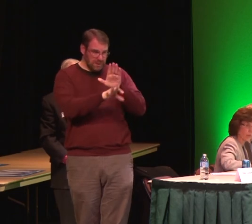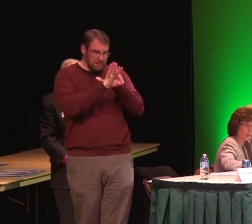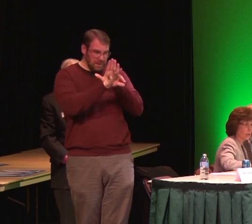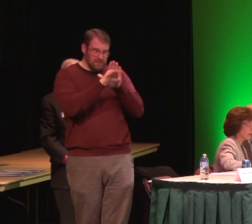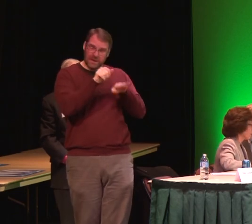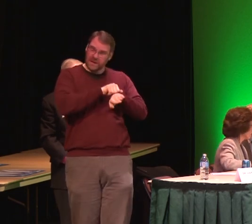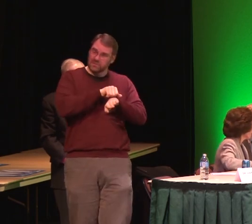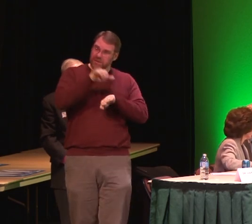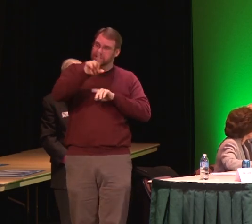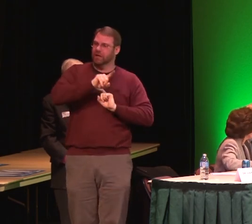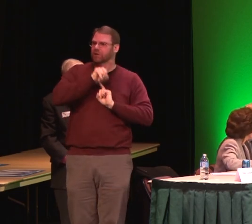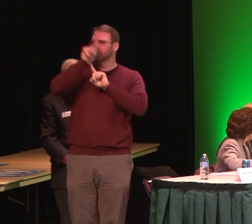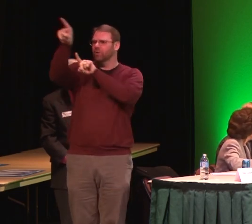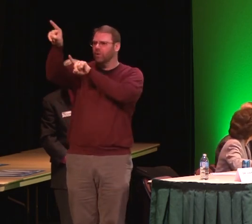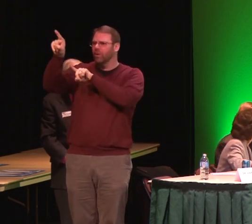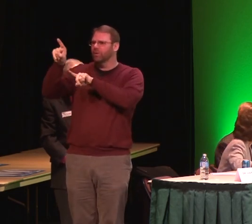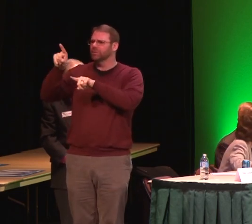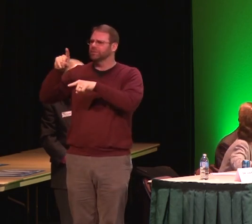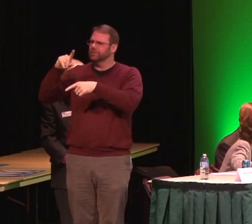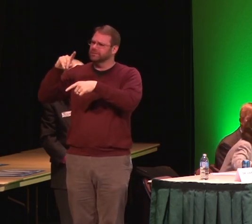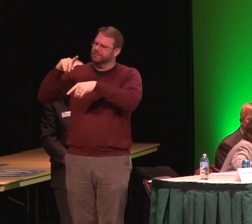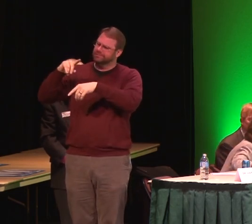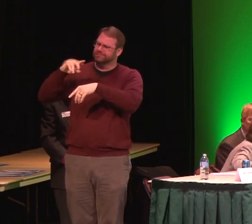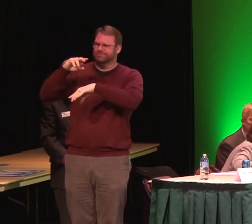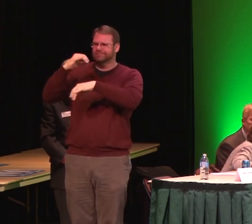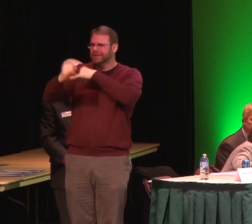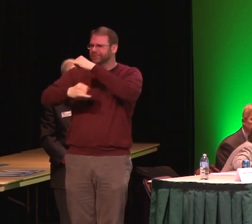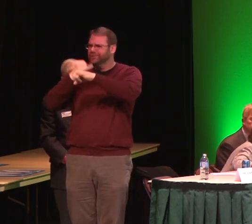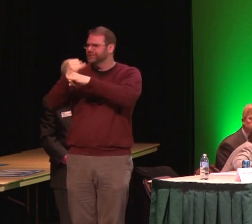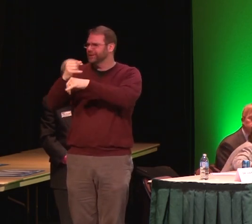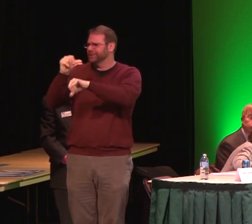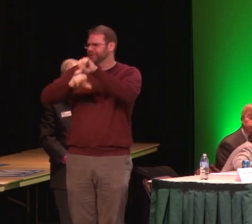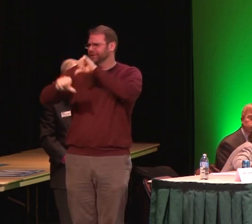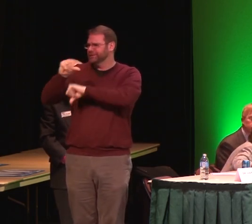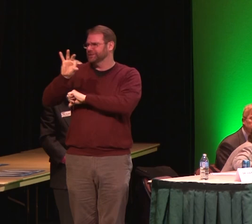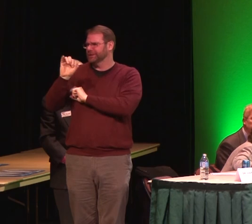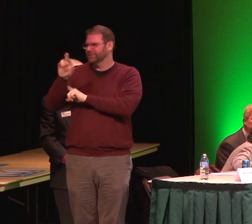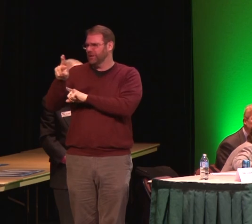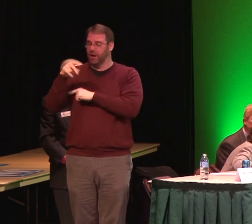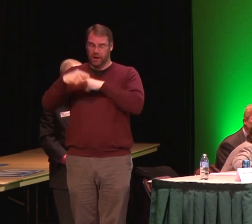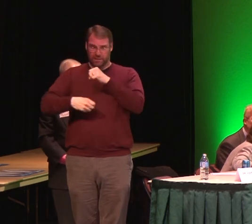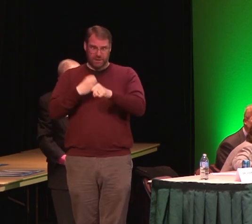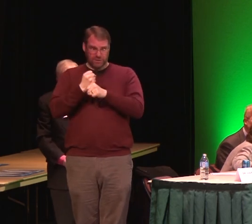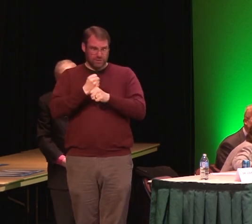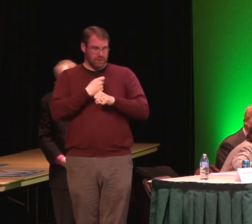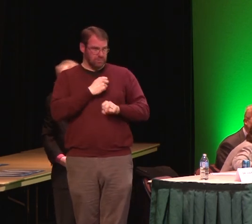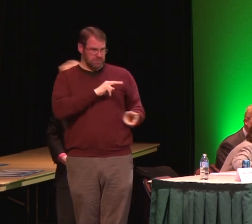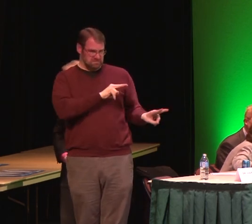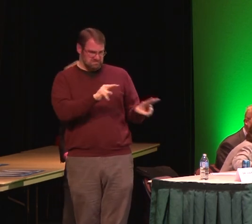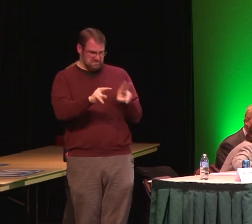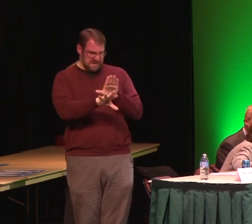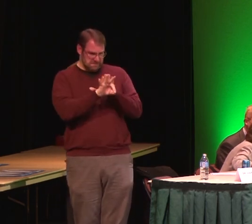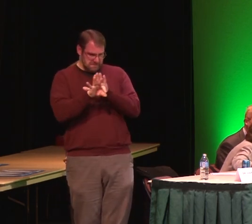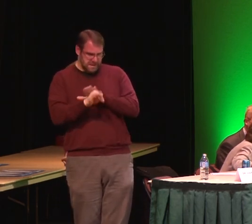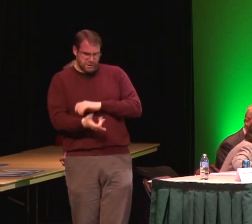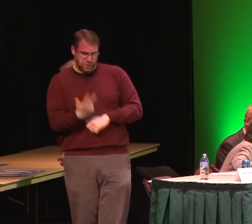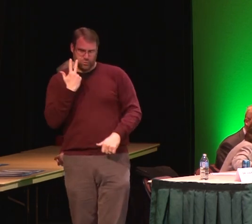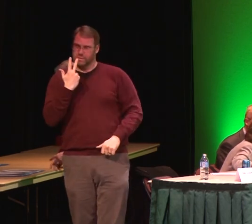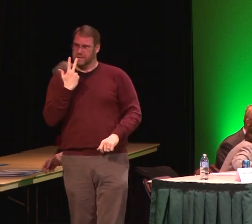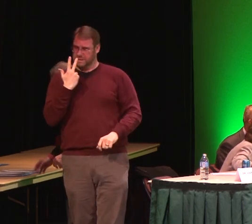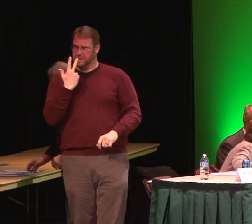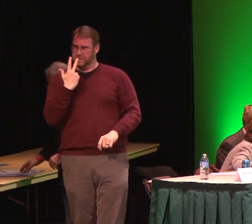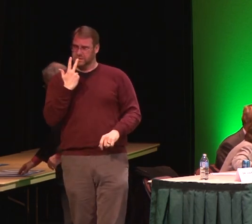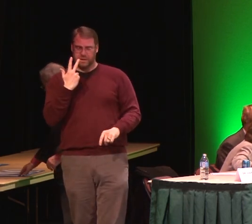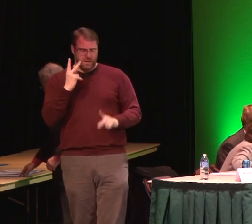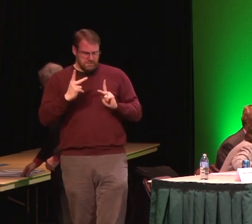Fair. And this year, we have three outstanding persons that